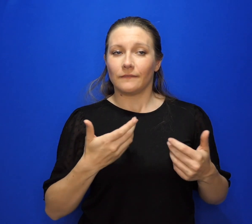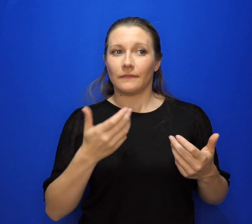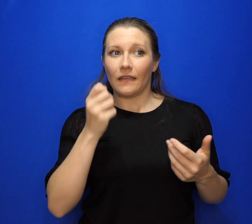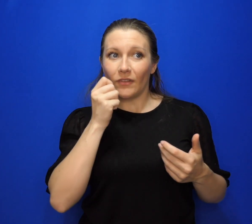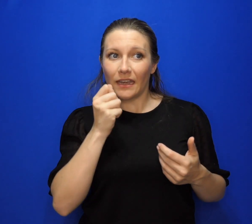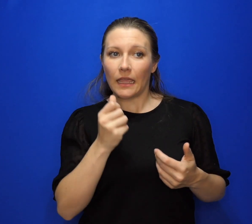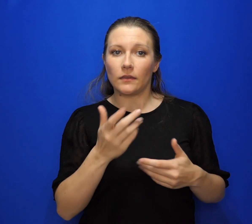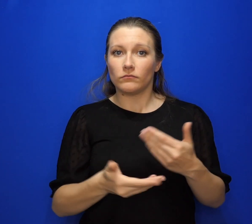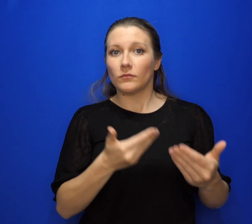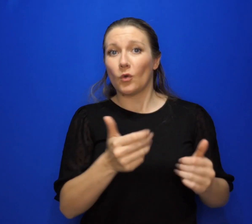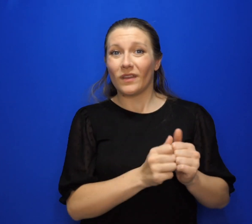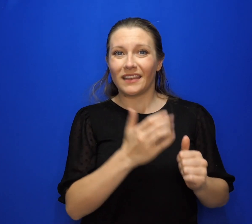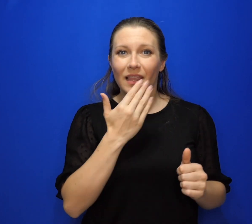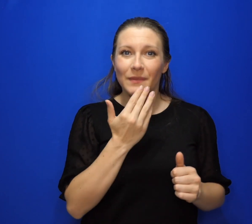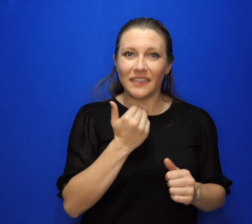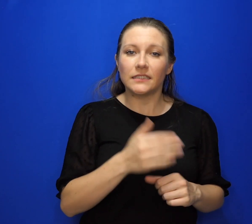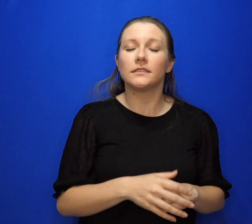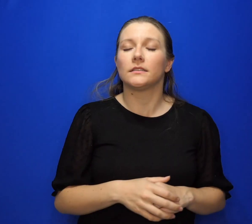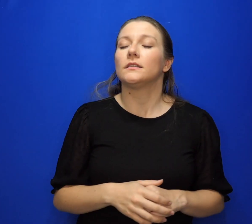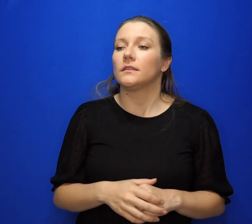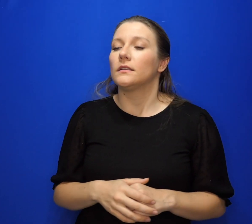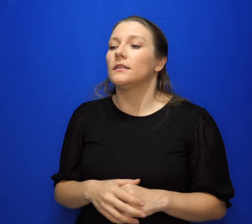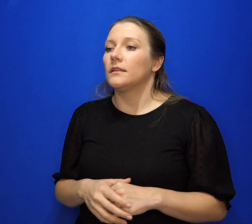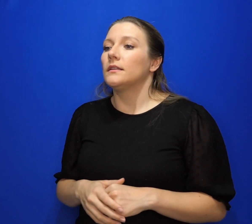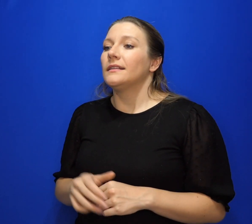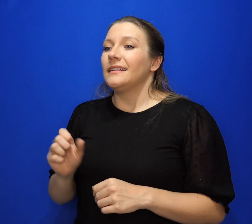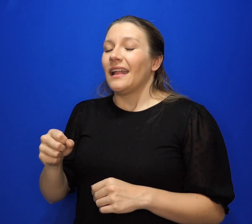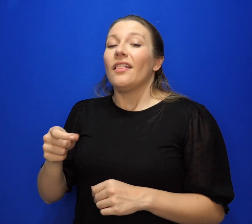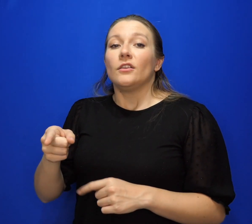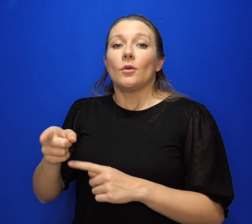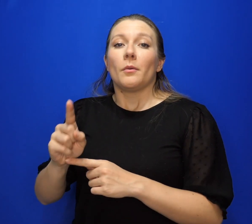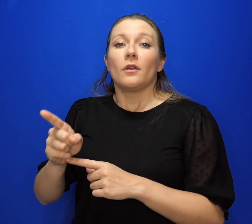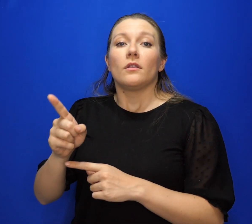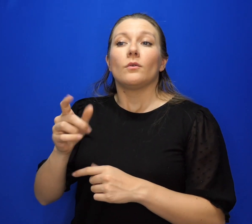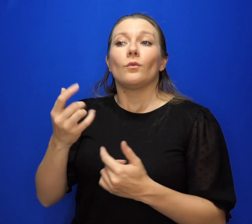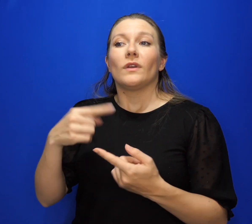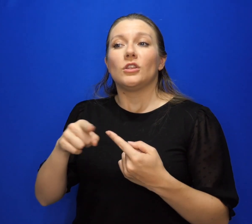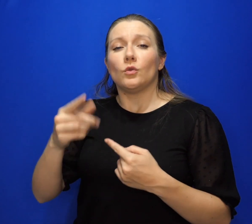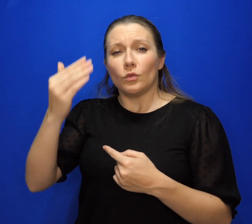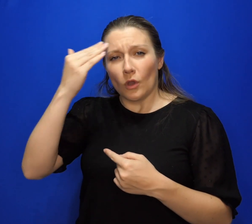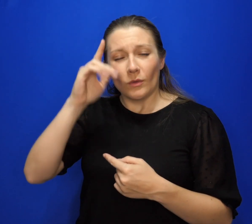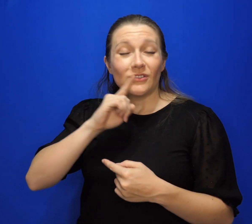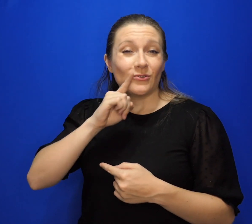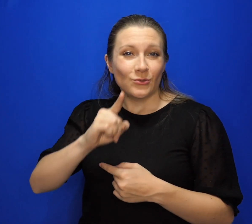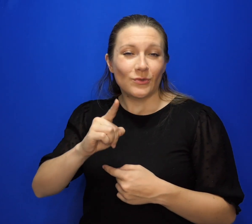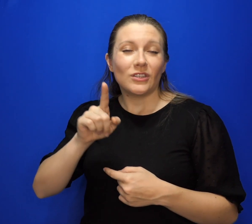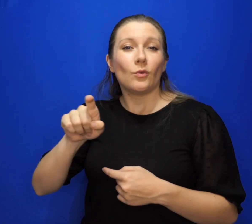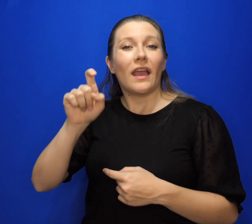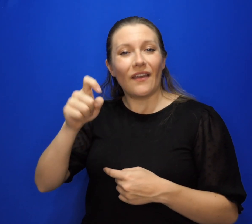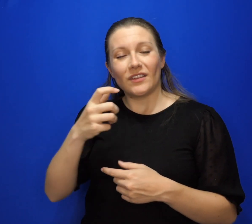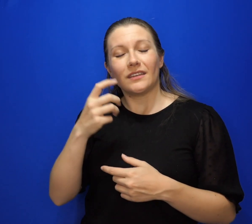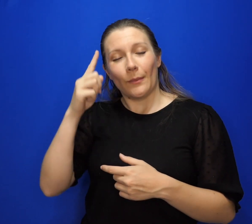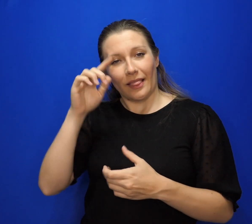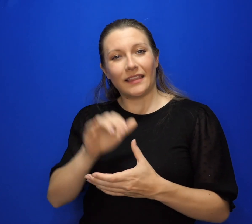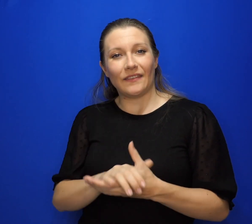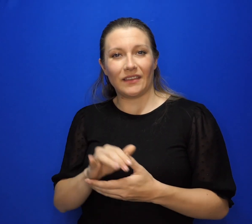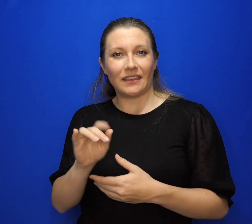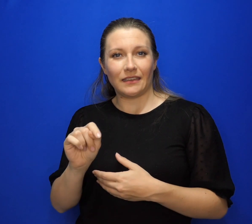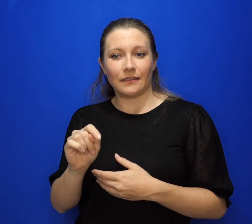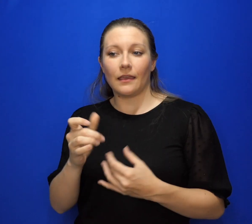your diabetes. Yeah. There's a moment where it's true and you just have to believe it. And there's a